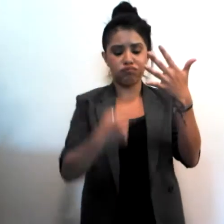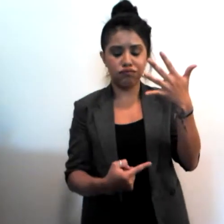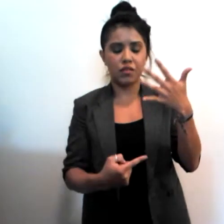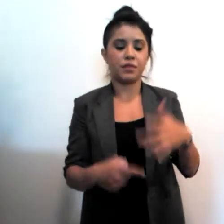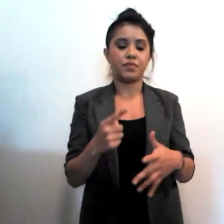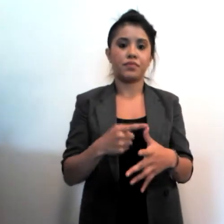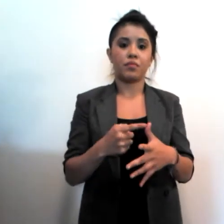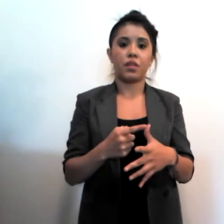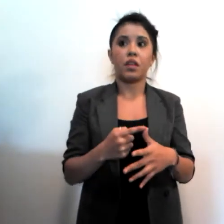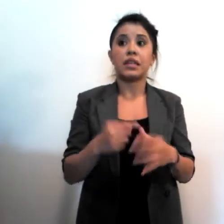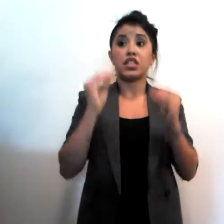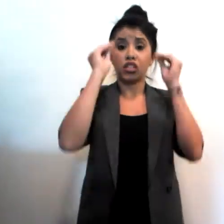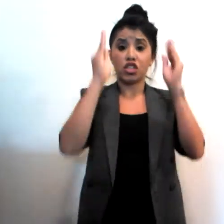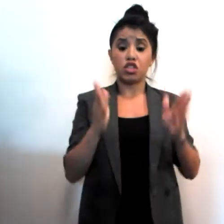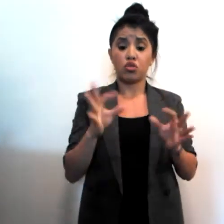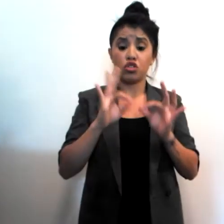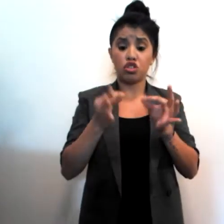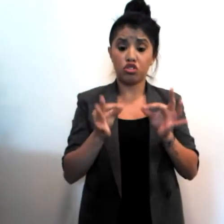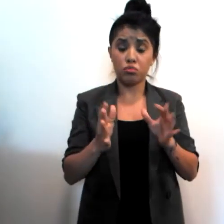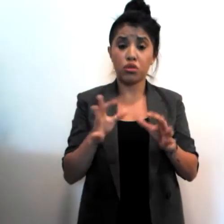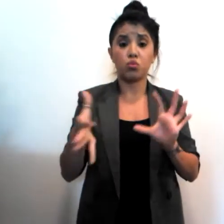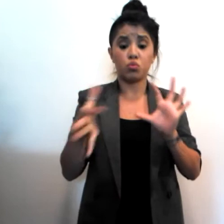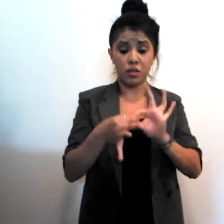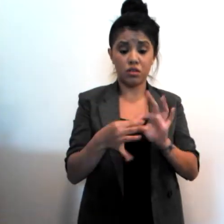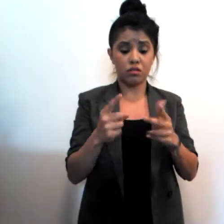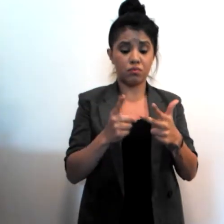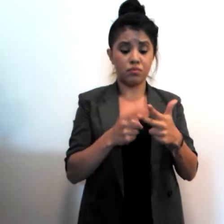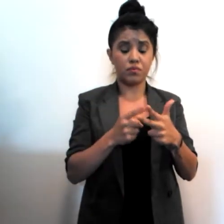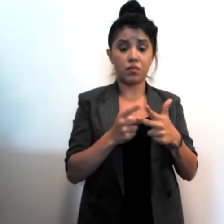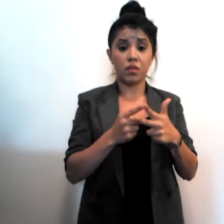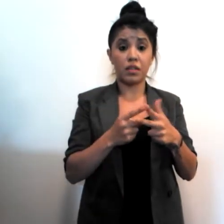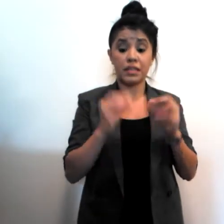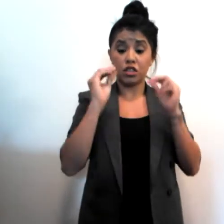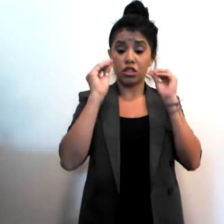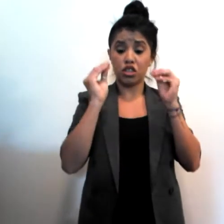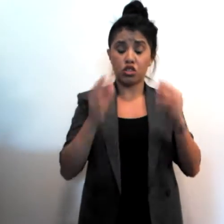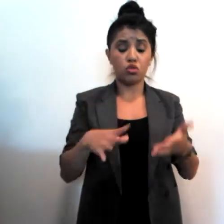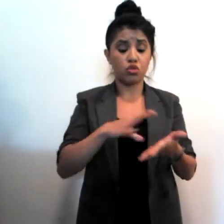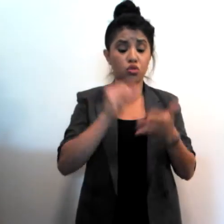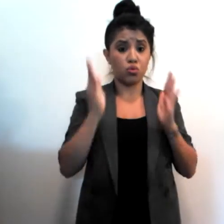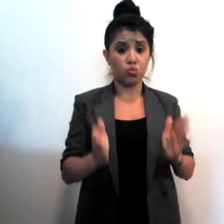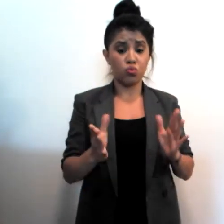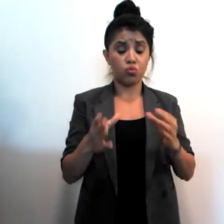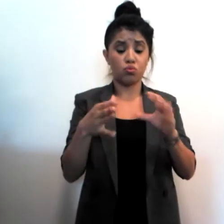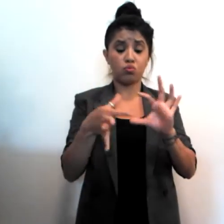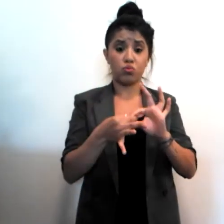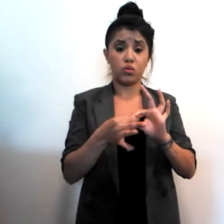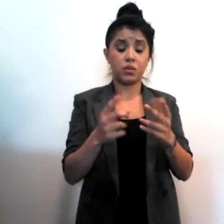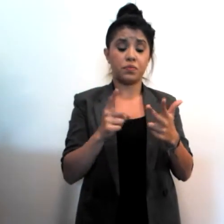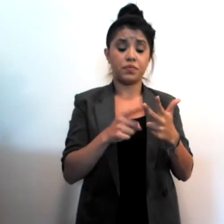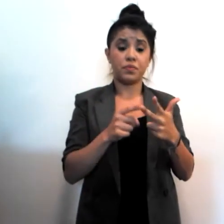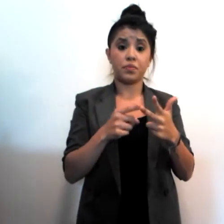teacher-student-interpreter relationships, and the broader category of relationships that exist within educational